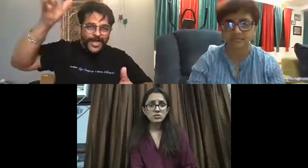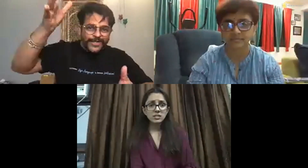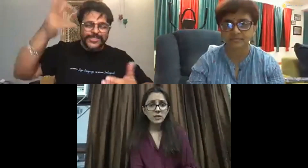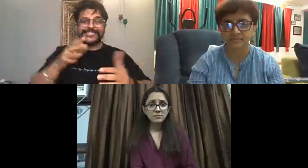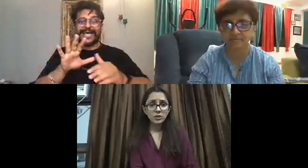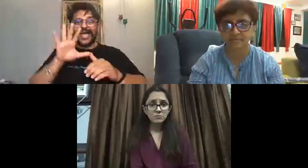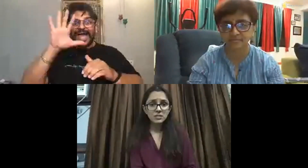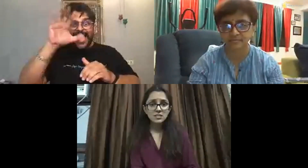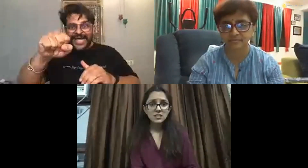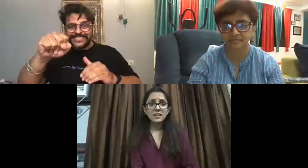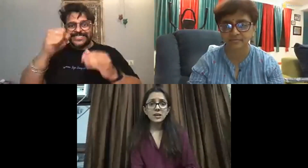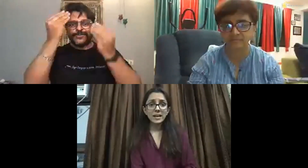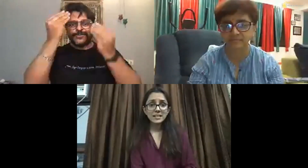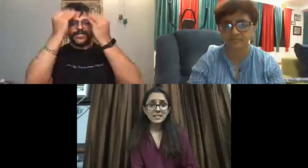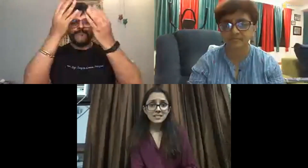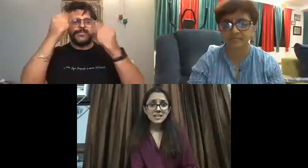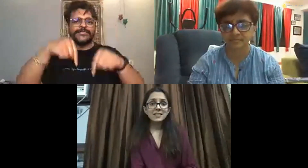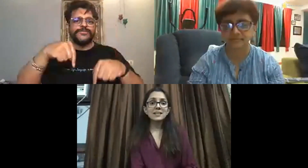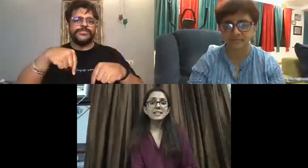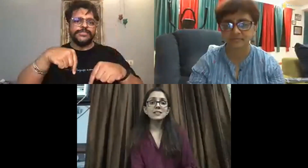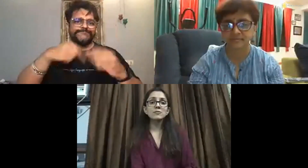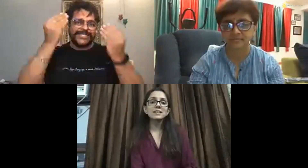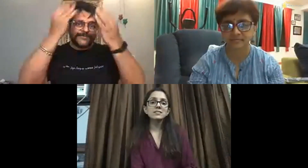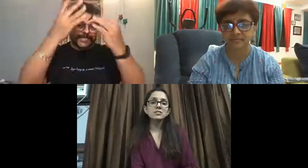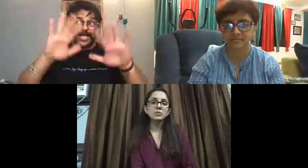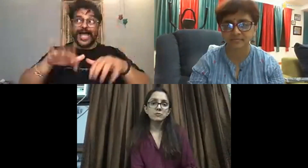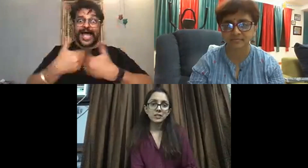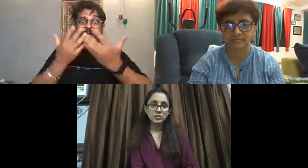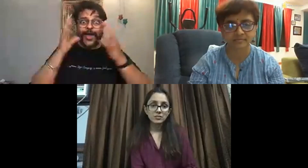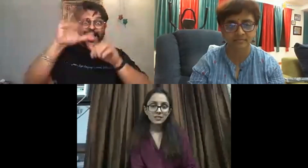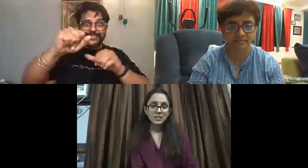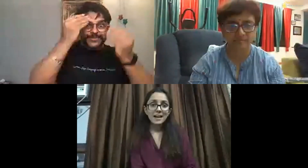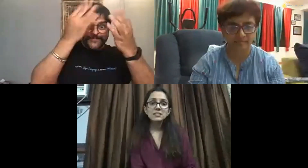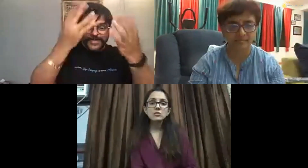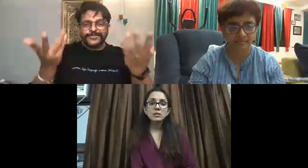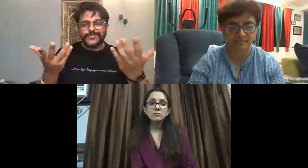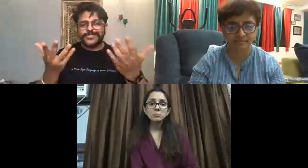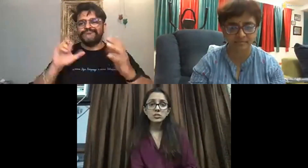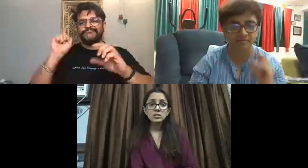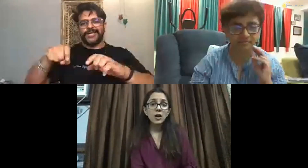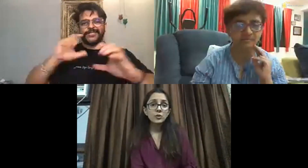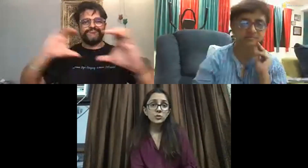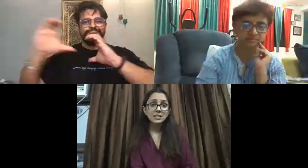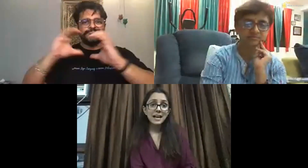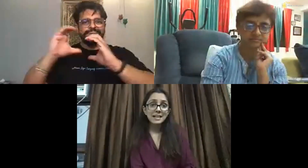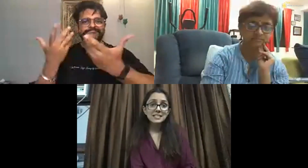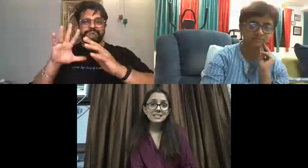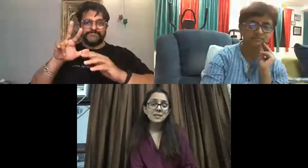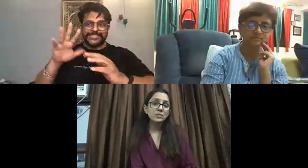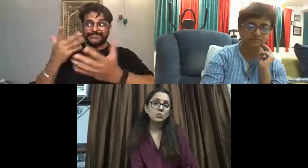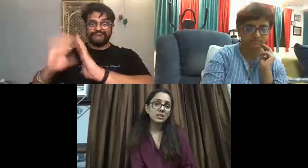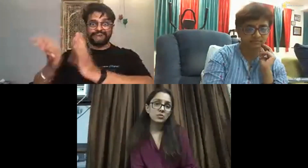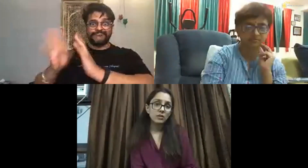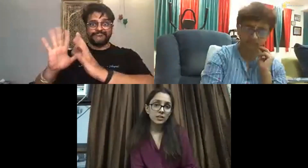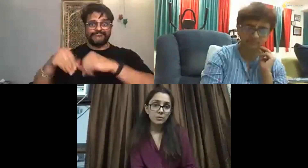is you just have to have confidence, the awareness, the right kind of access to information. Access to information, and how you get that access is